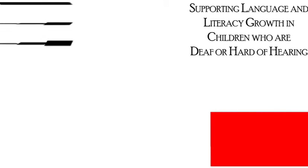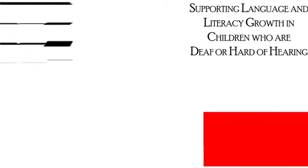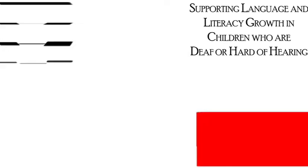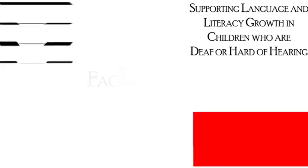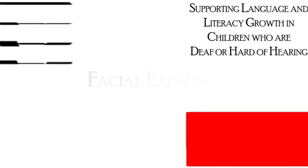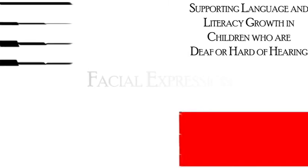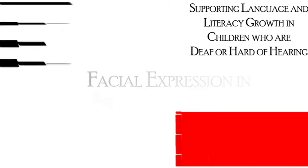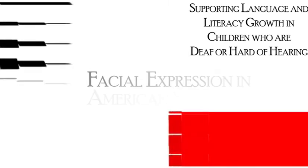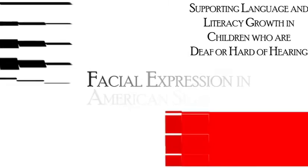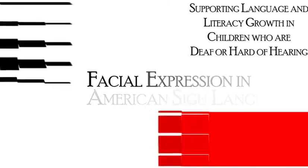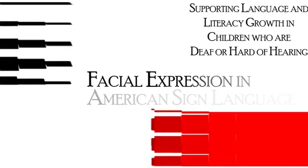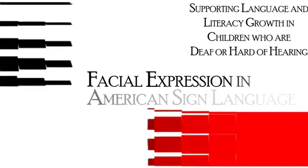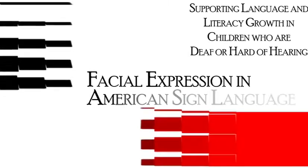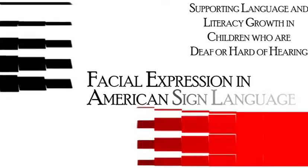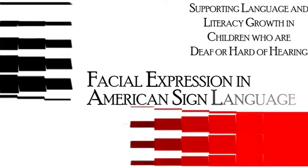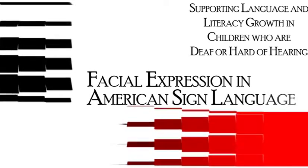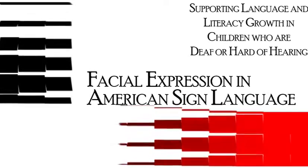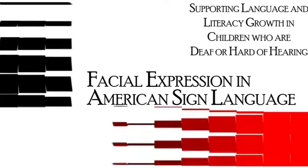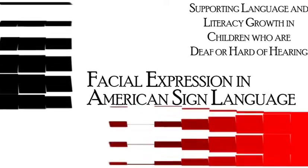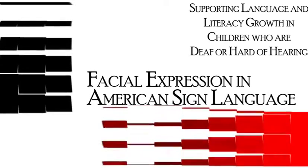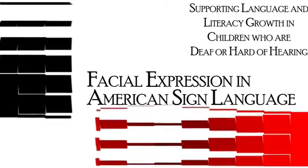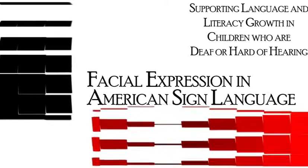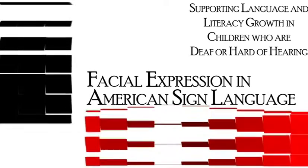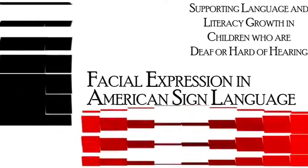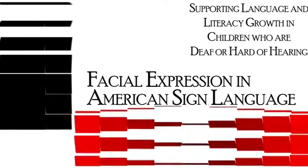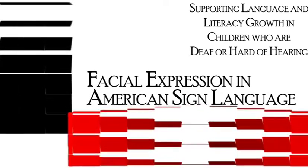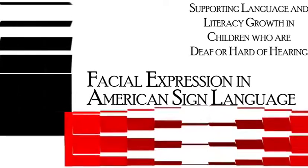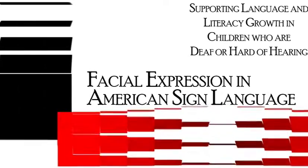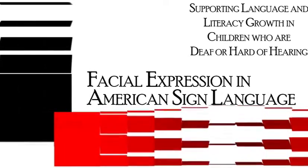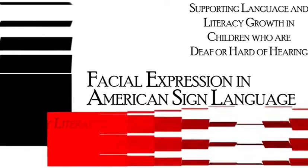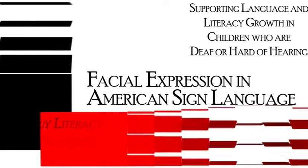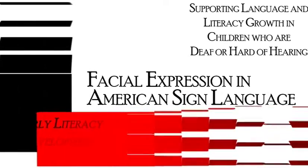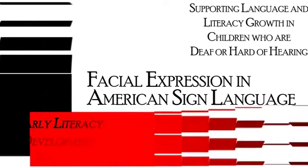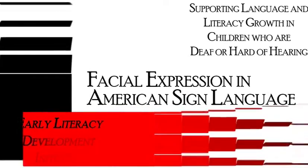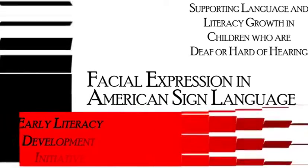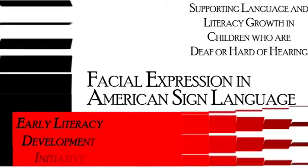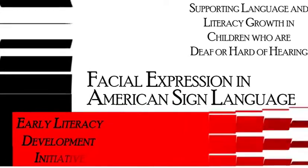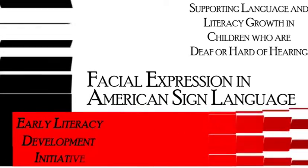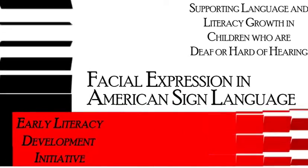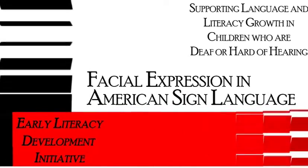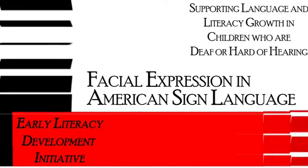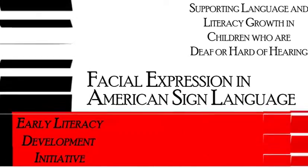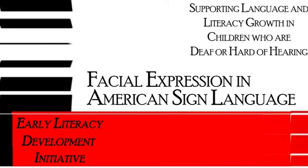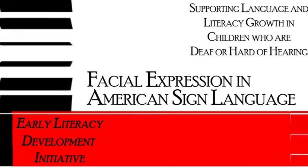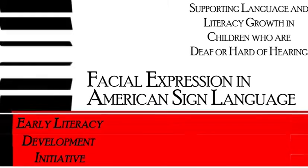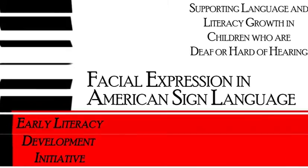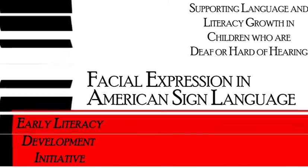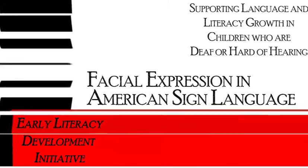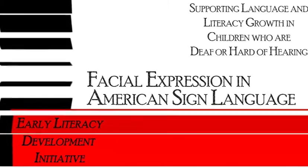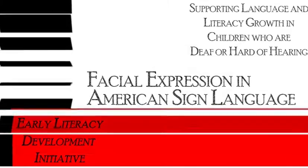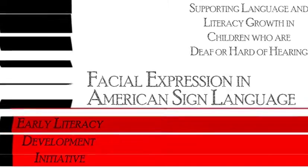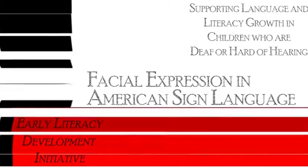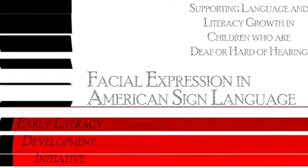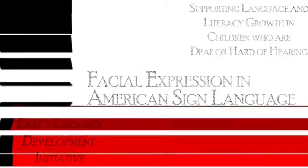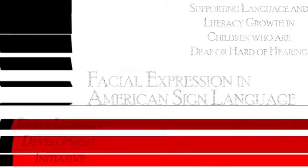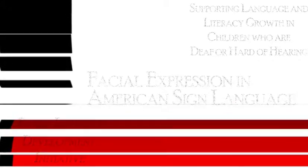Supporting language and literacy growth in children who are deaf or hard of hearing. Facial expression in American Sign Language. Early Literacy